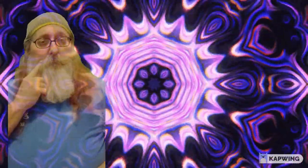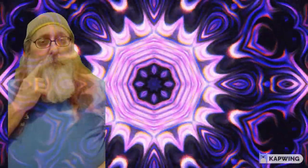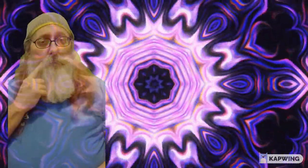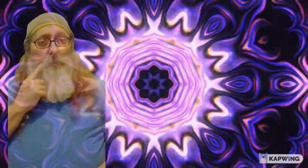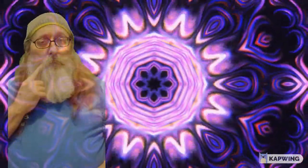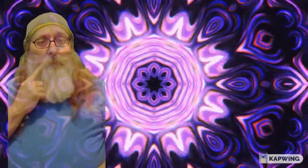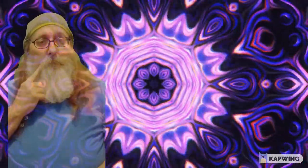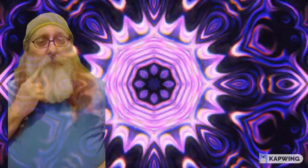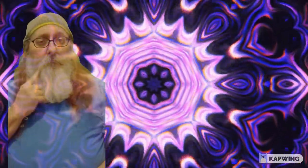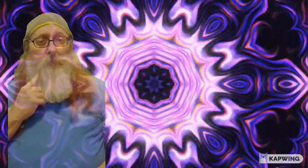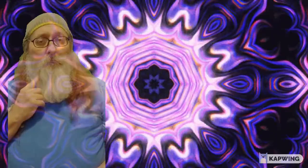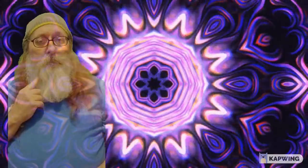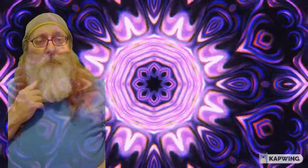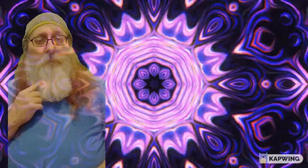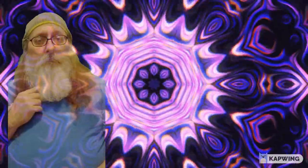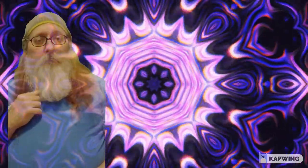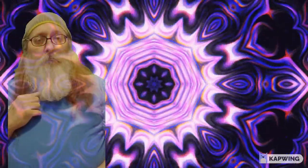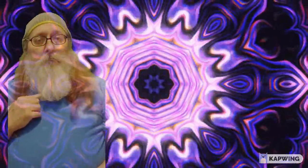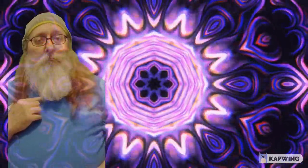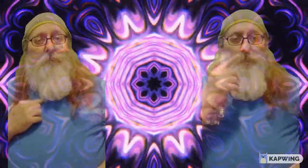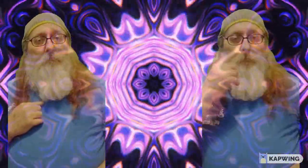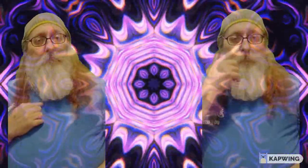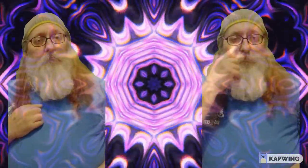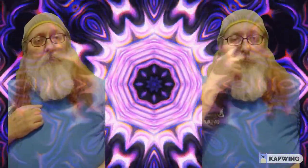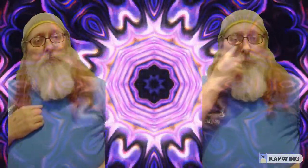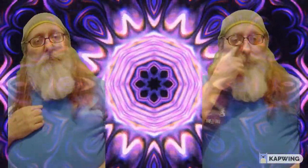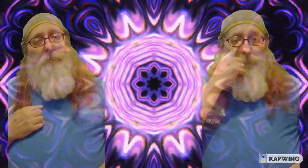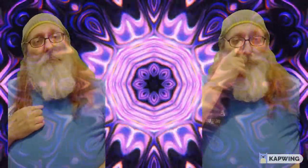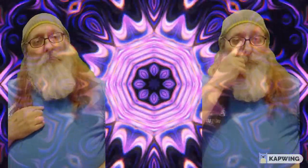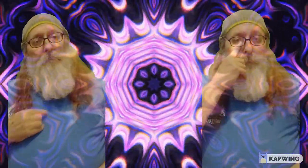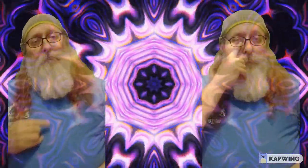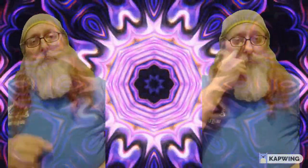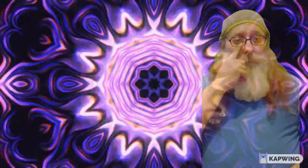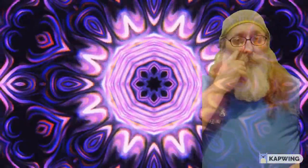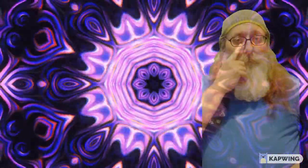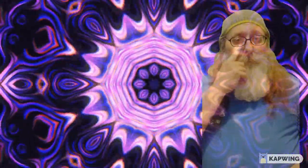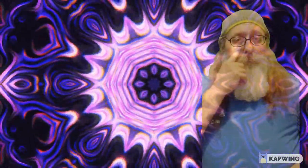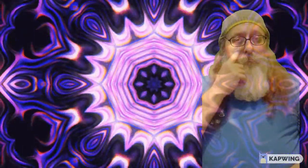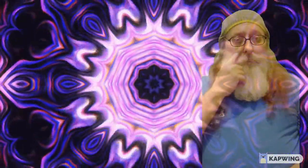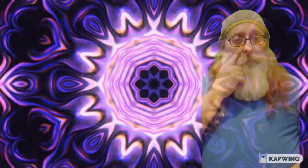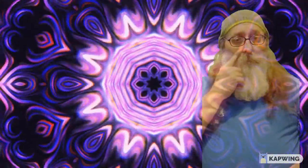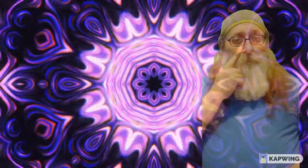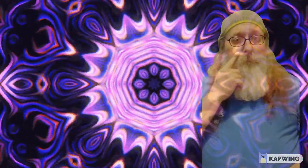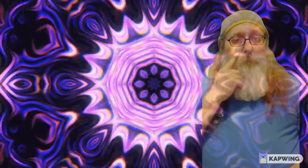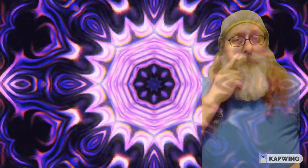I. All those tears I cry.